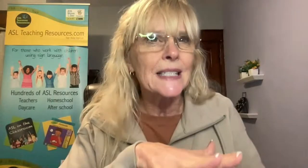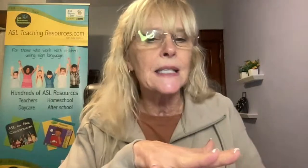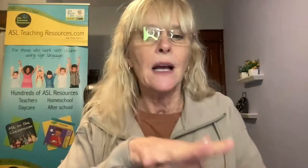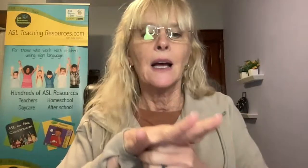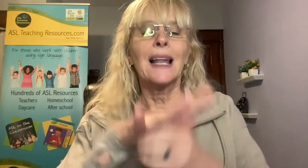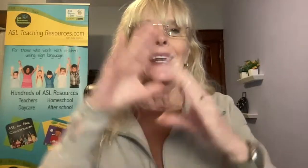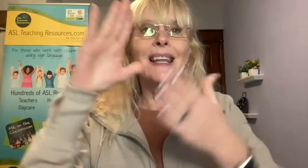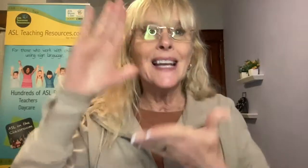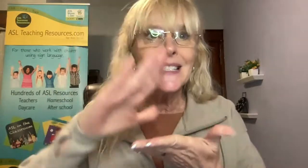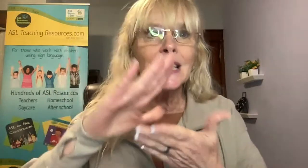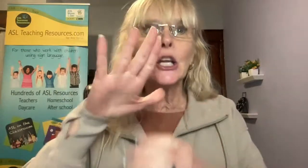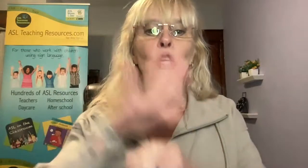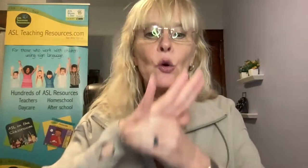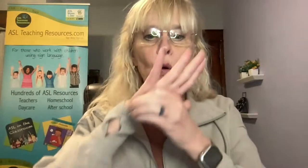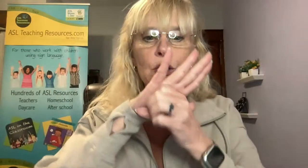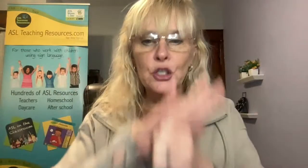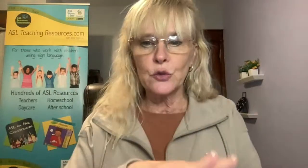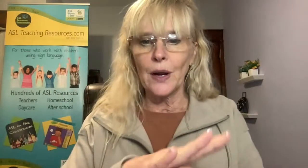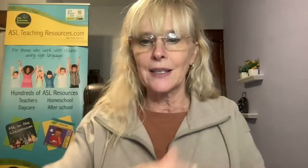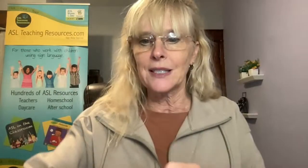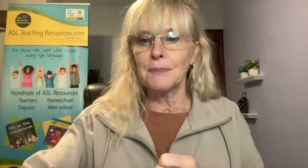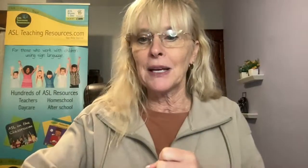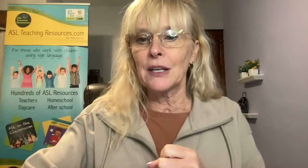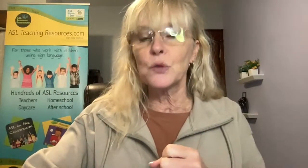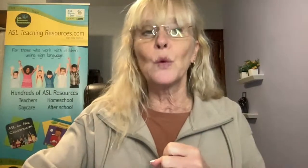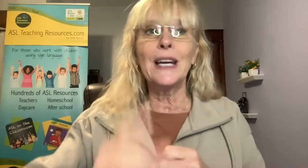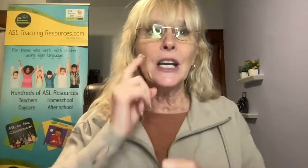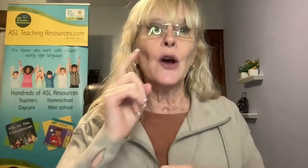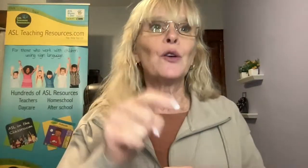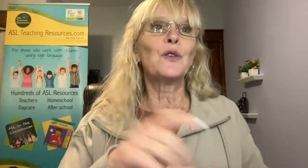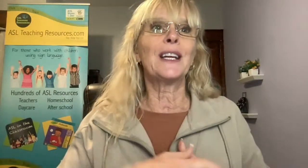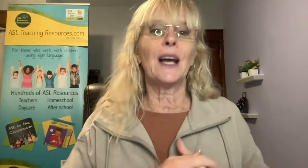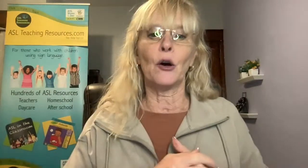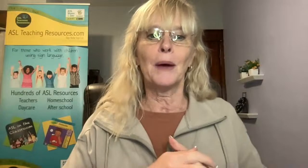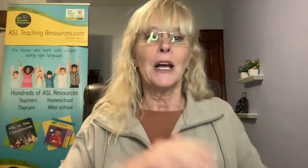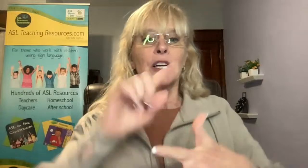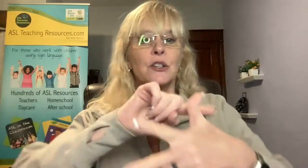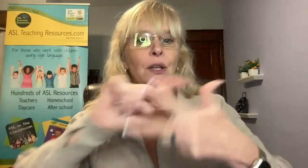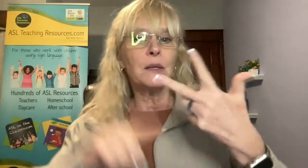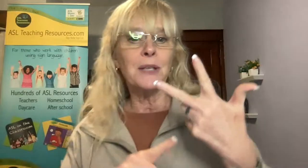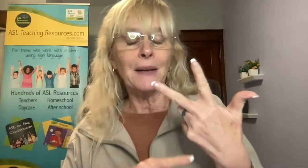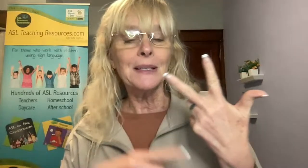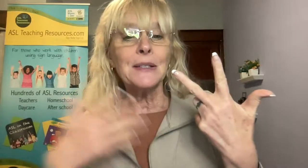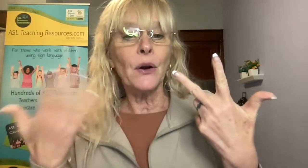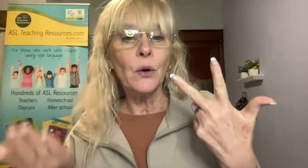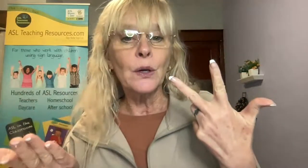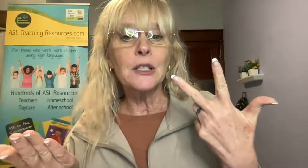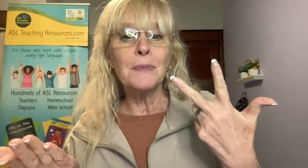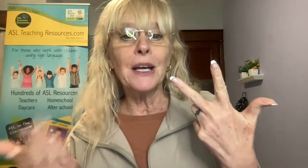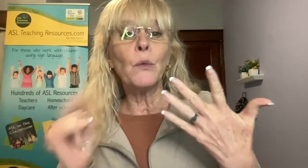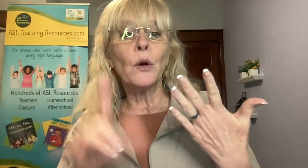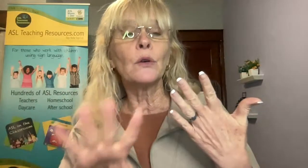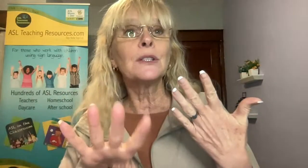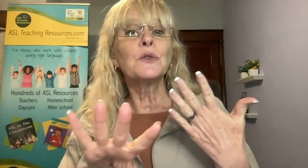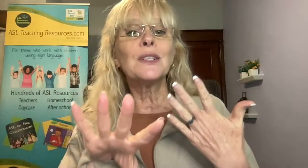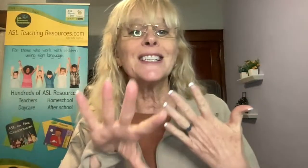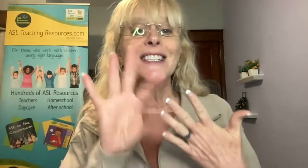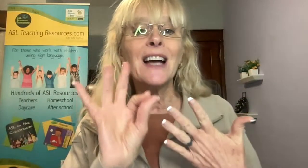stress. Lessen your stress because we know you need help. So the objectives are going to be, we're going to